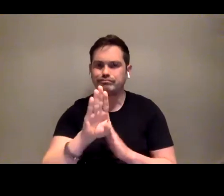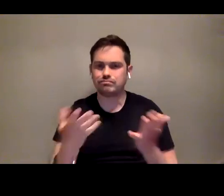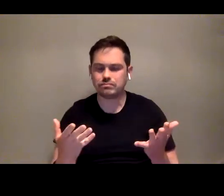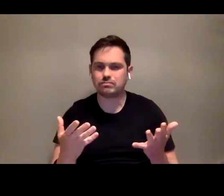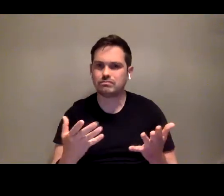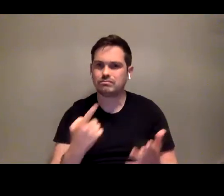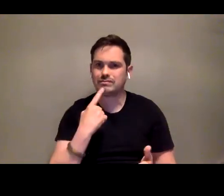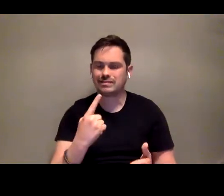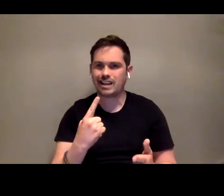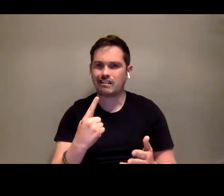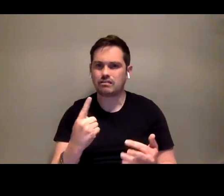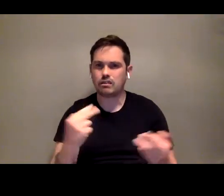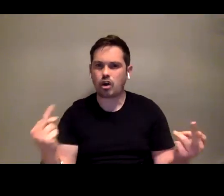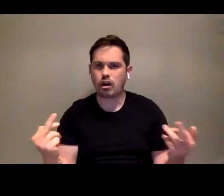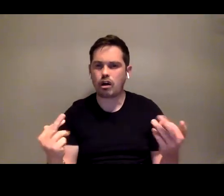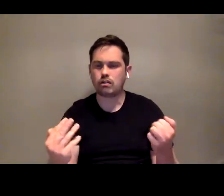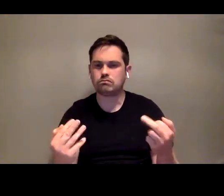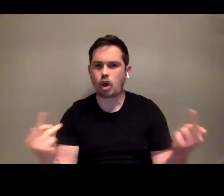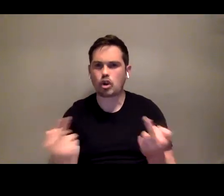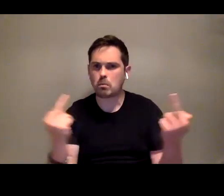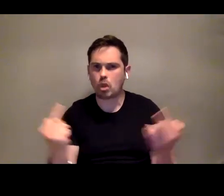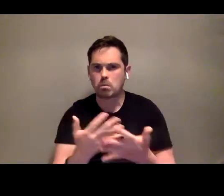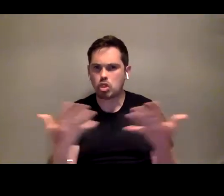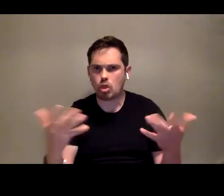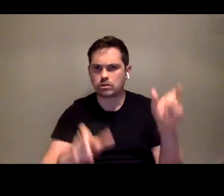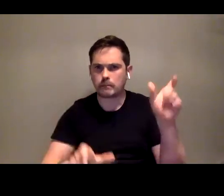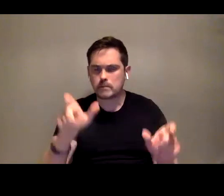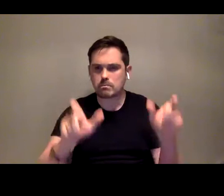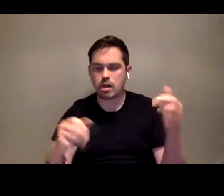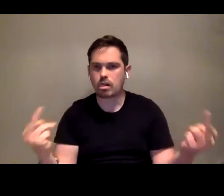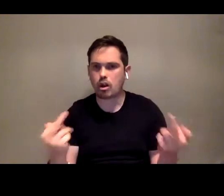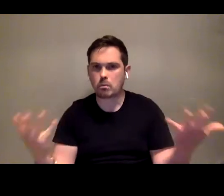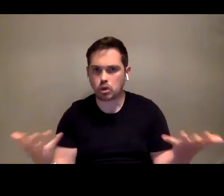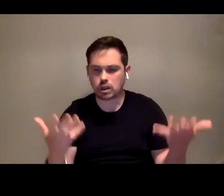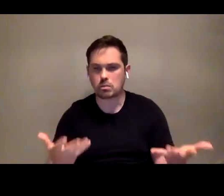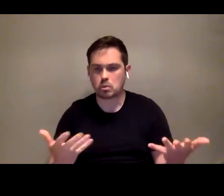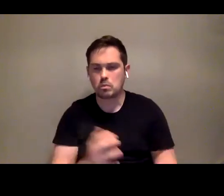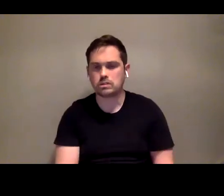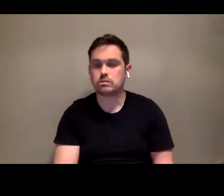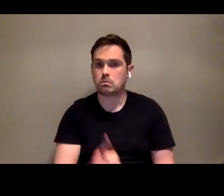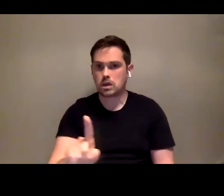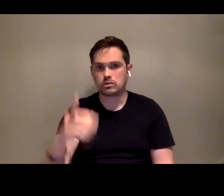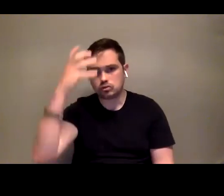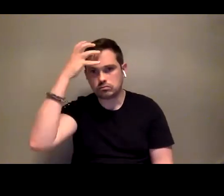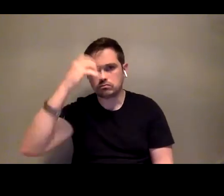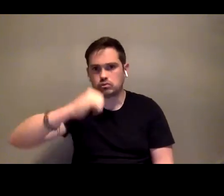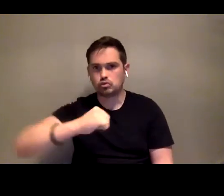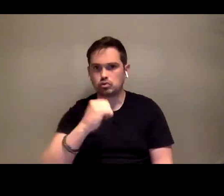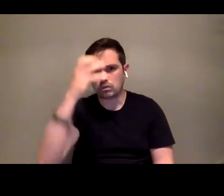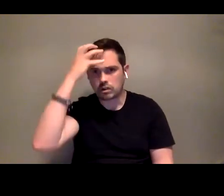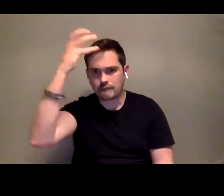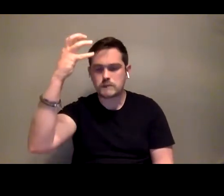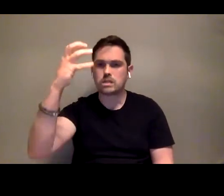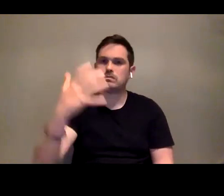unemployment is not inevitable coming out of this pandemic. And if we had governments, the Scottish government, the Westminster